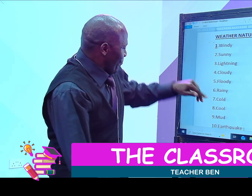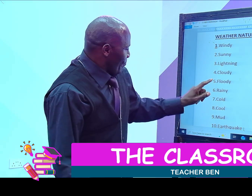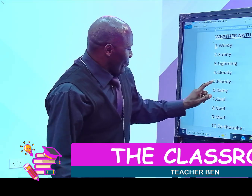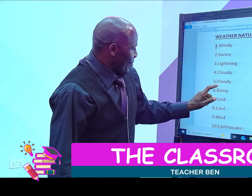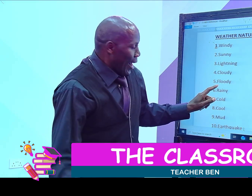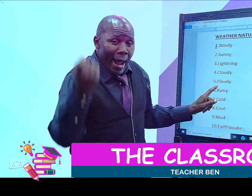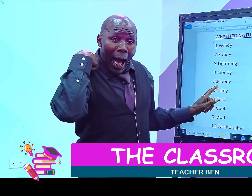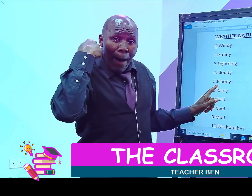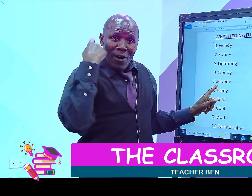Number 5, we have